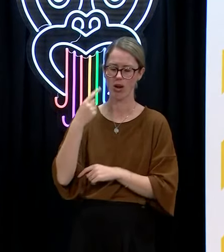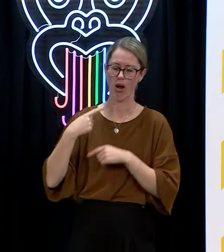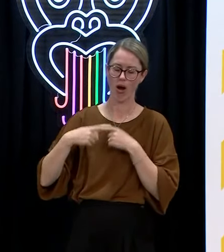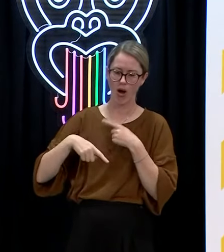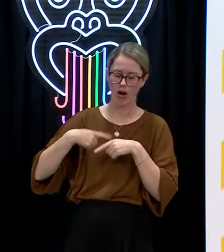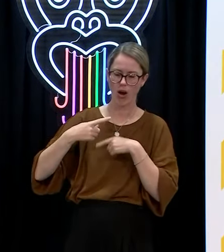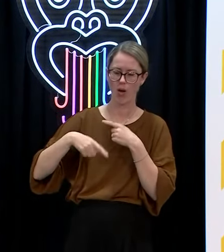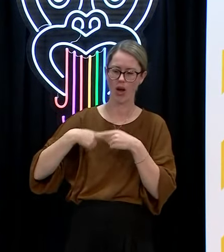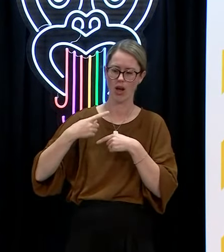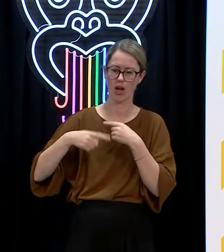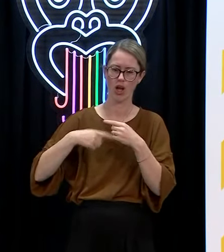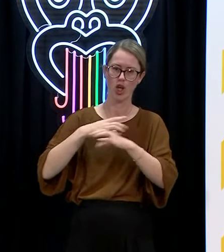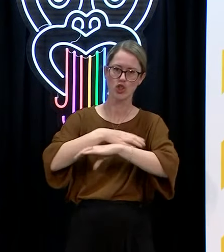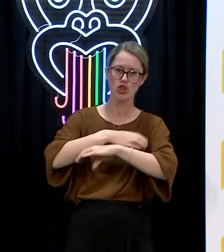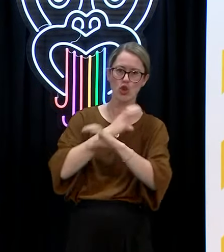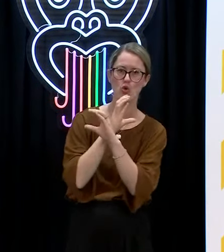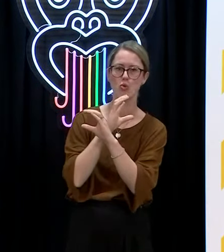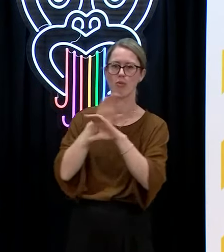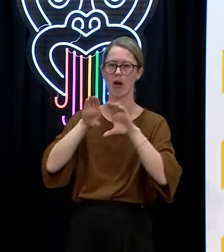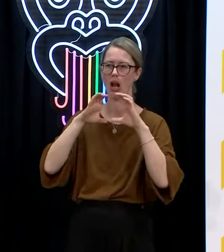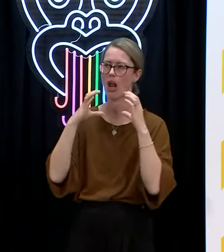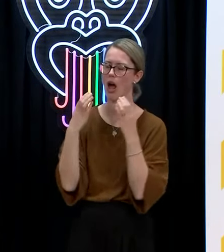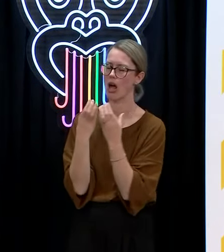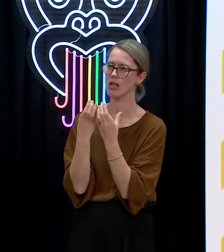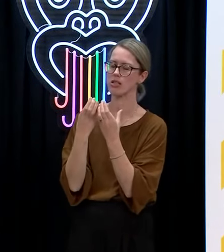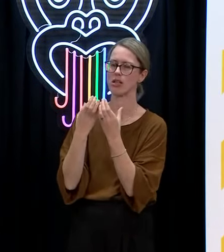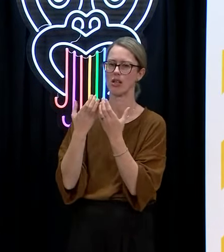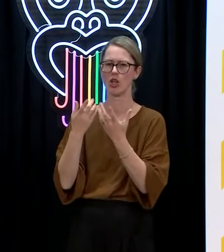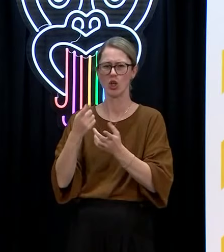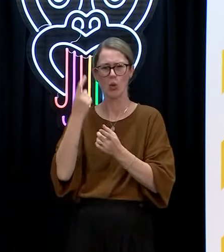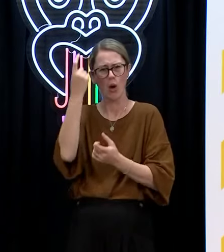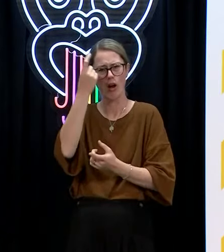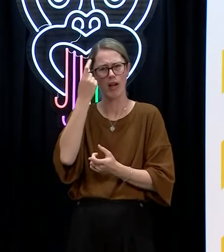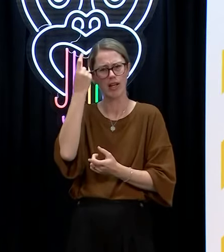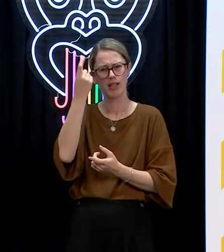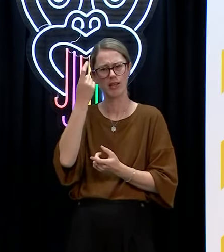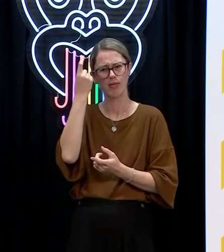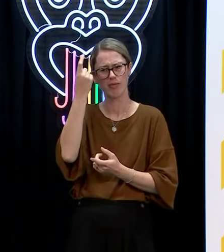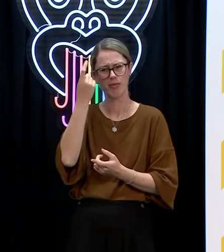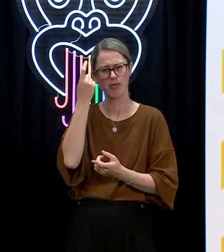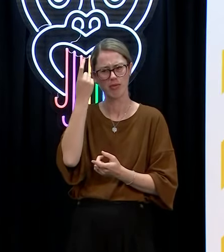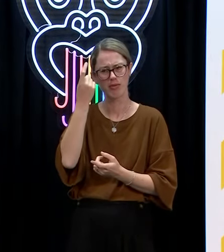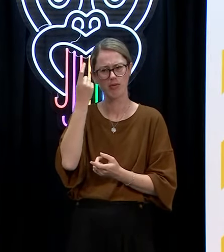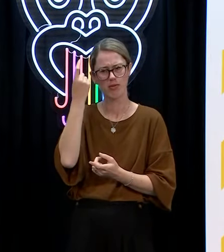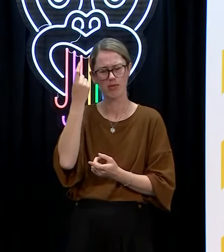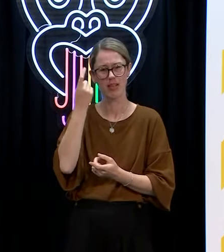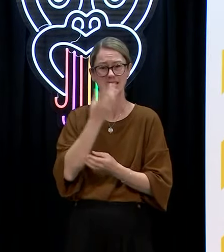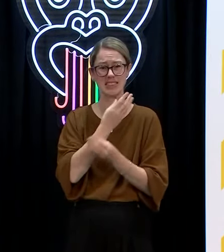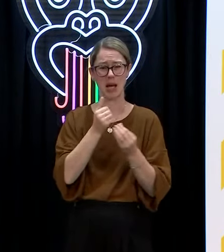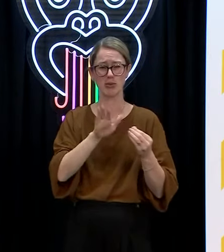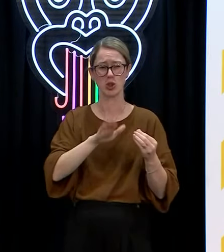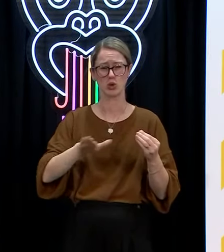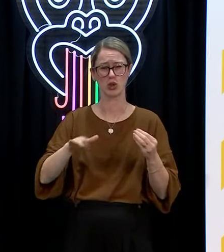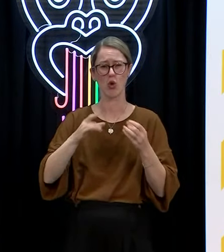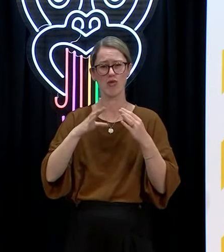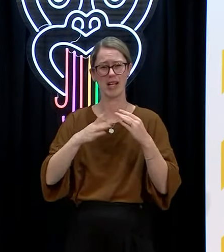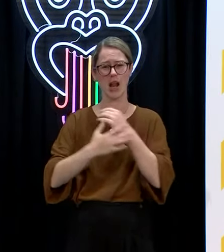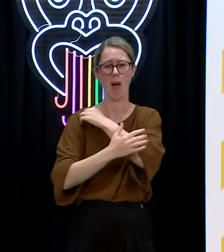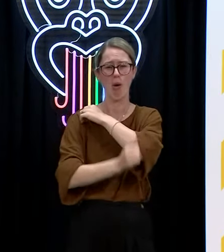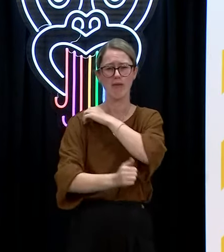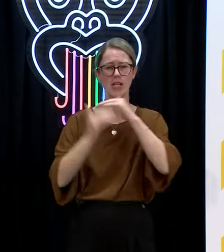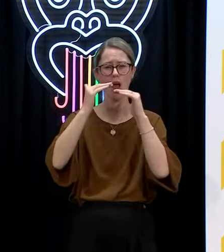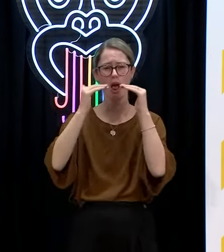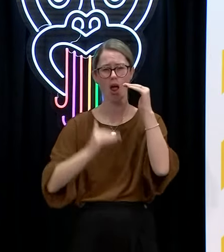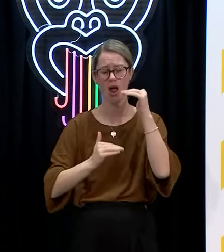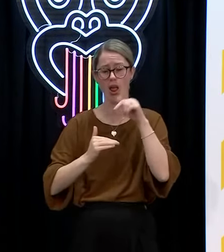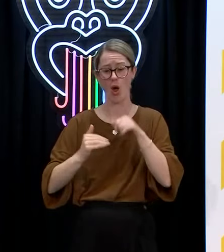ongoing, basically Zoom classrooms, do you have a concern that they are really exacerbating existing inequalities within the system?